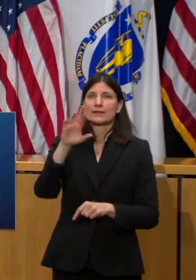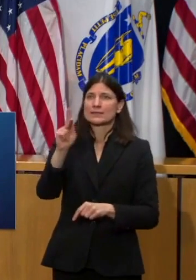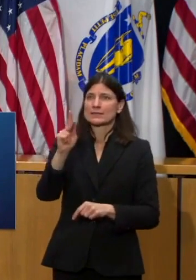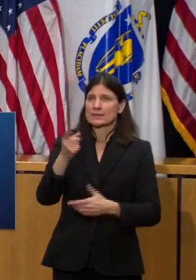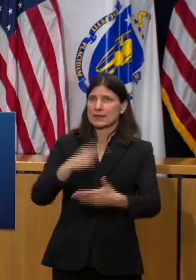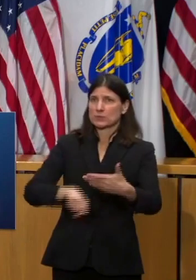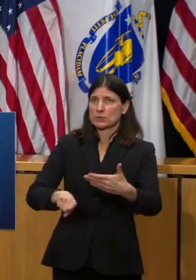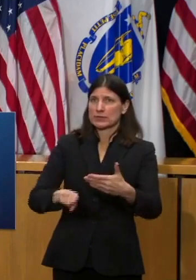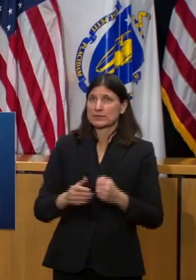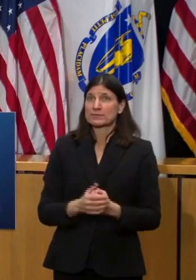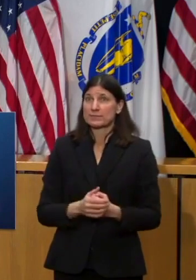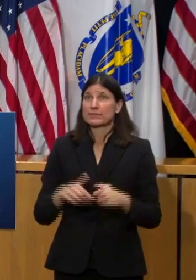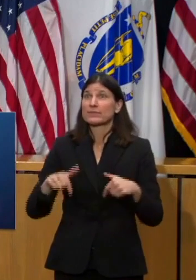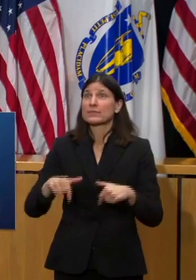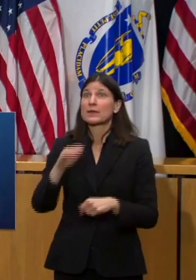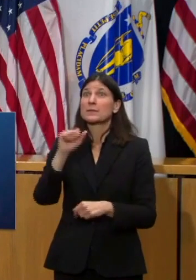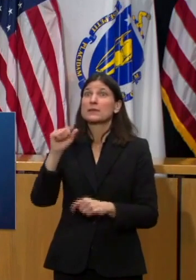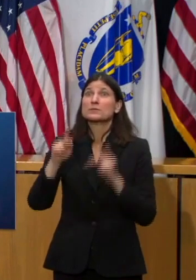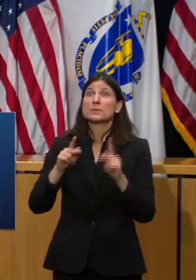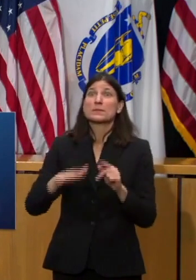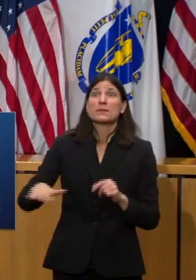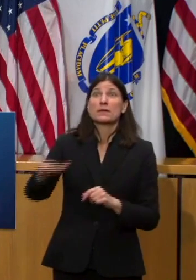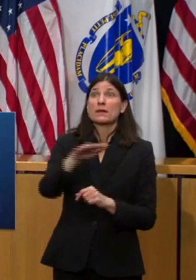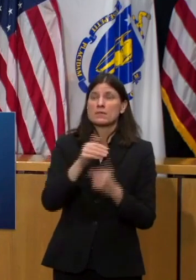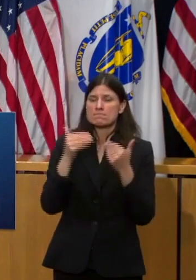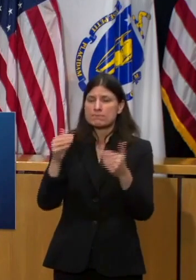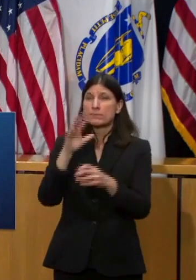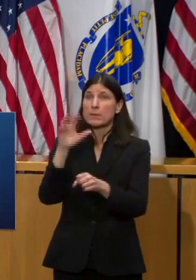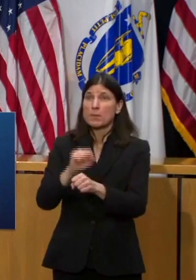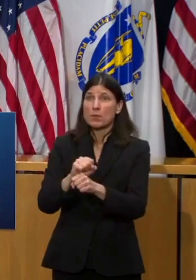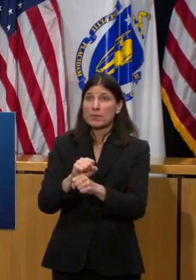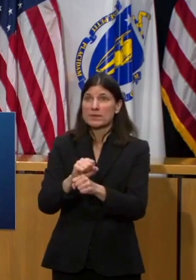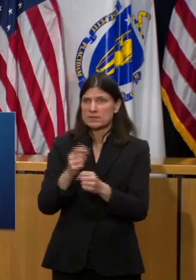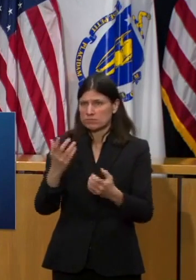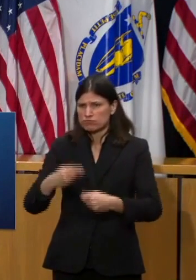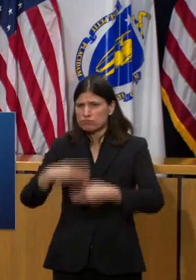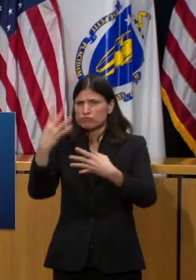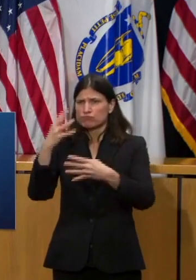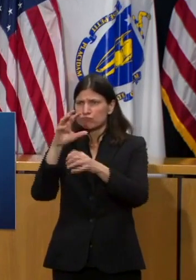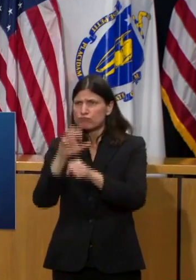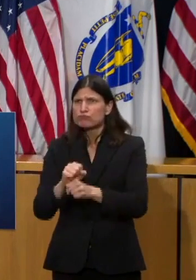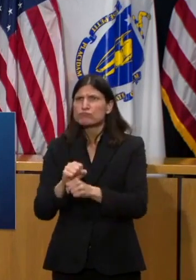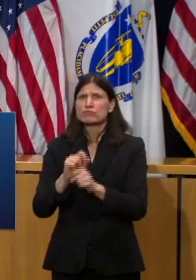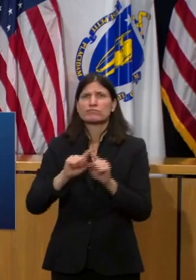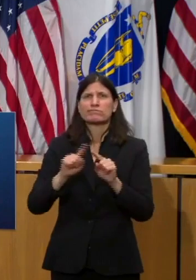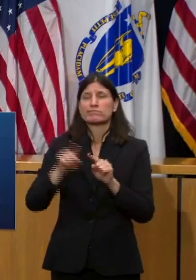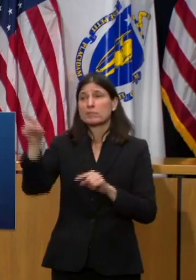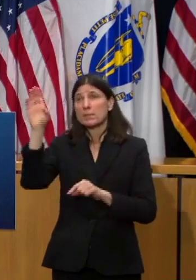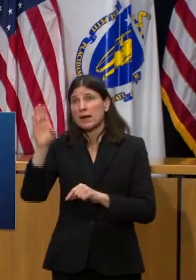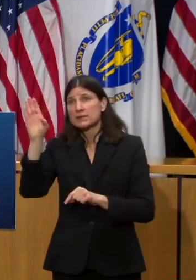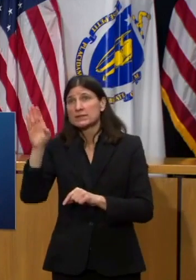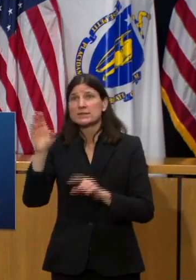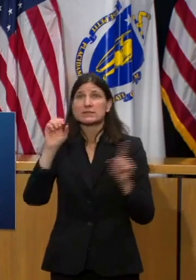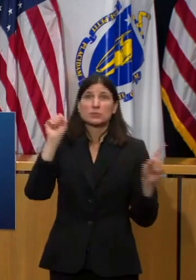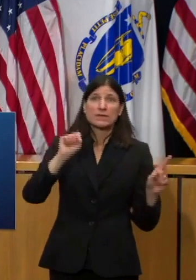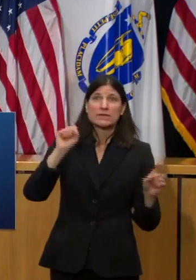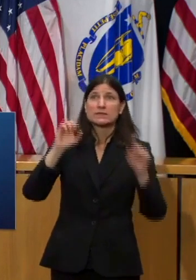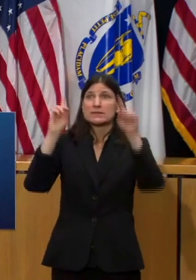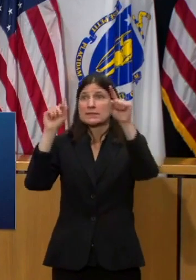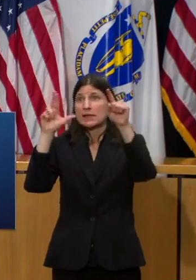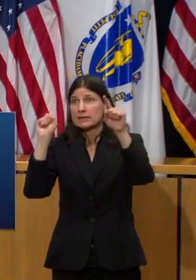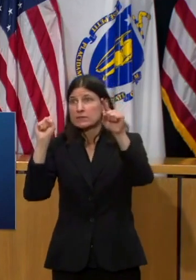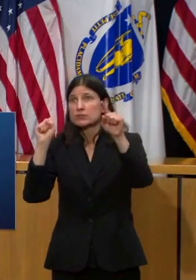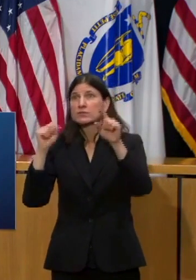sites. At regional sites, we have several terrific regional collaboratives. At pharmacies, retail pharmacies, some of